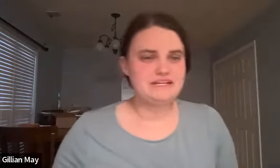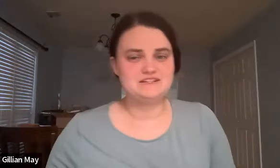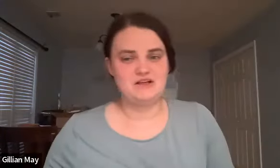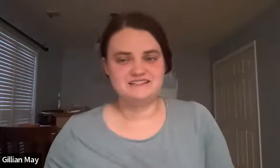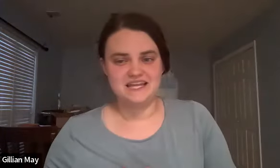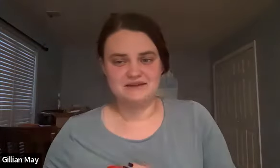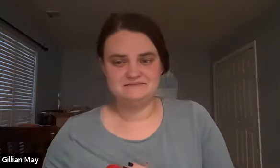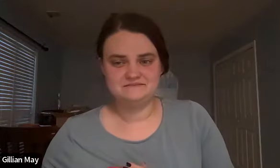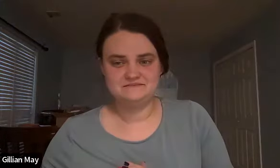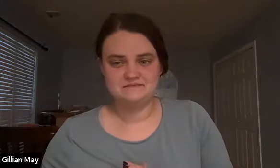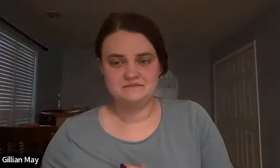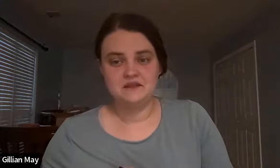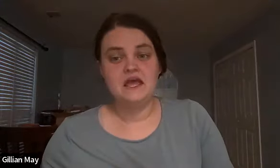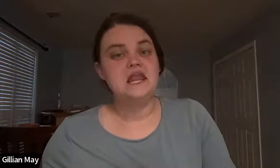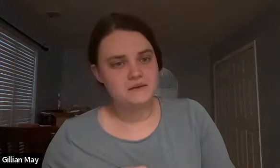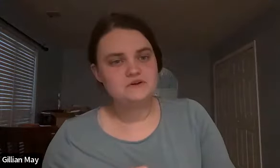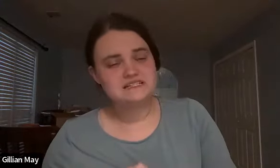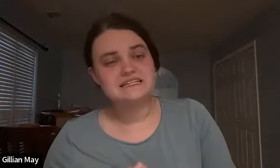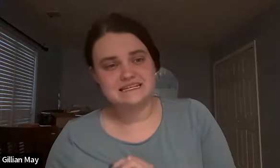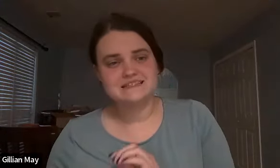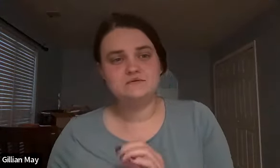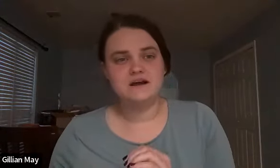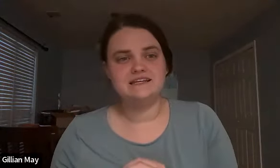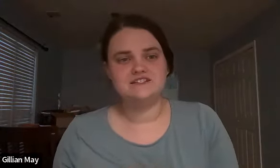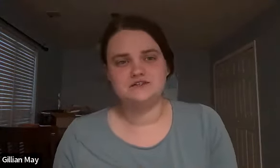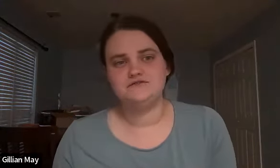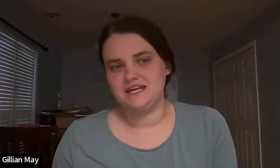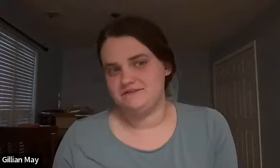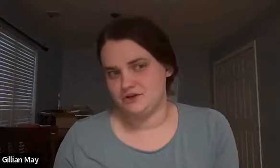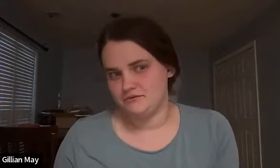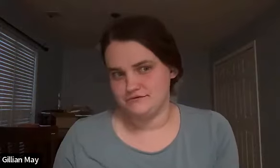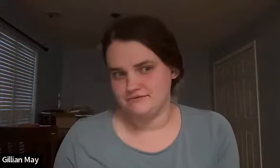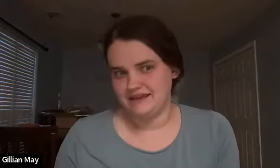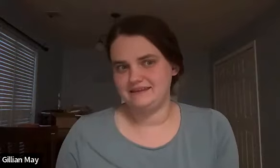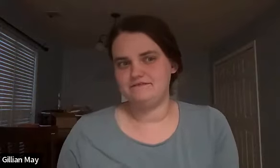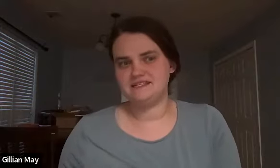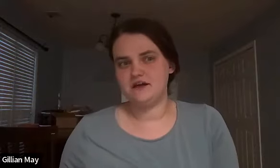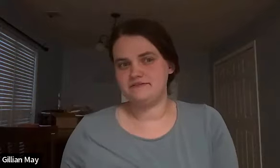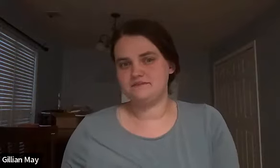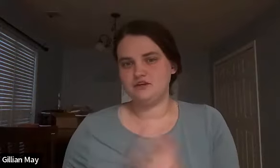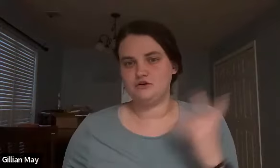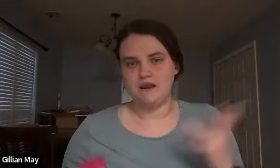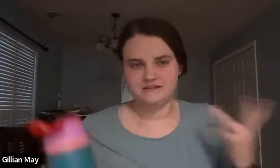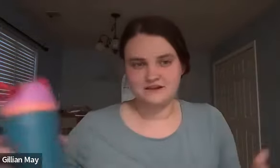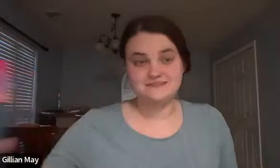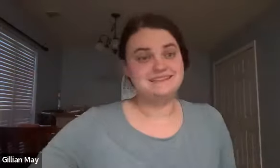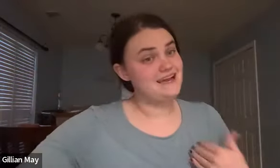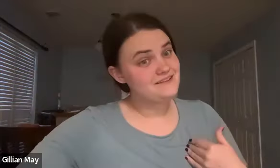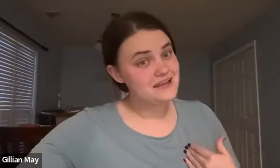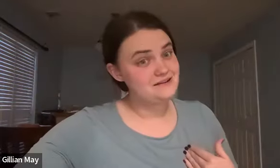so lost in that. Numbers is an easy one to forget if you don't like if that's not something you're around as often. See, I luck out as